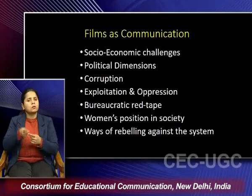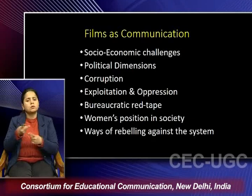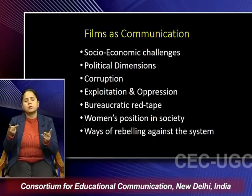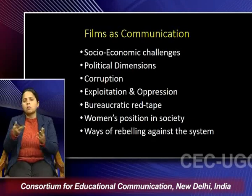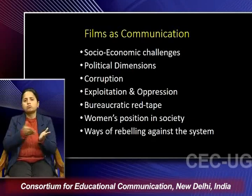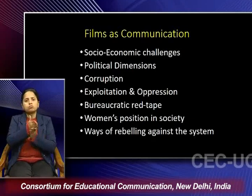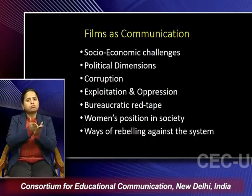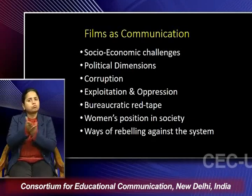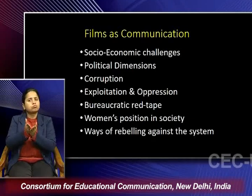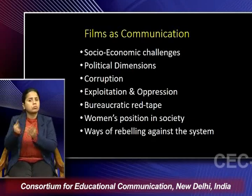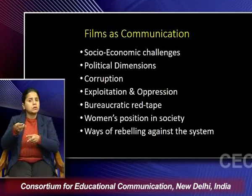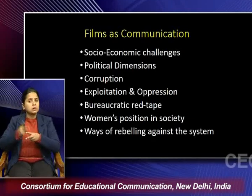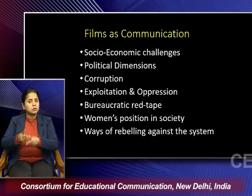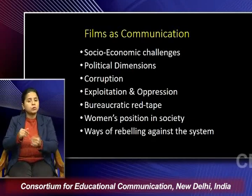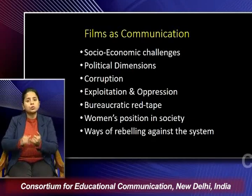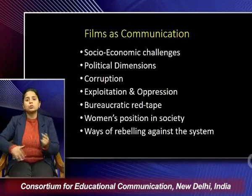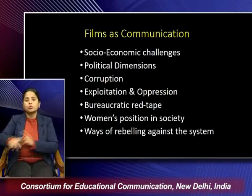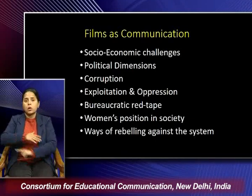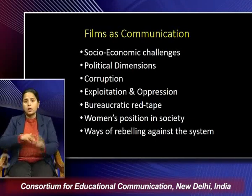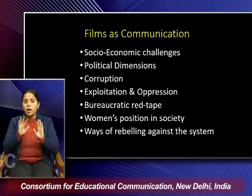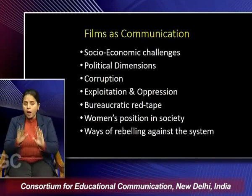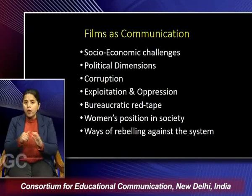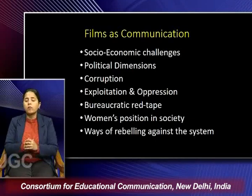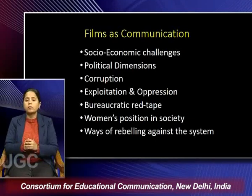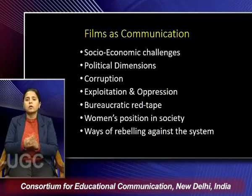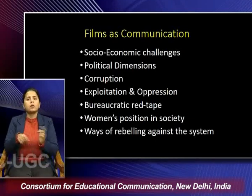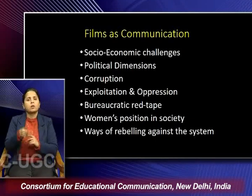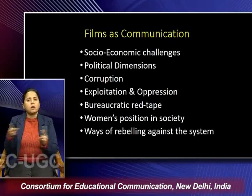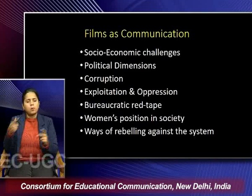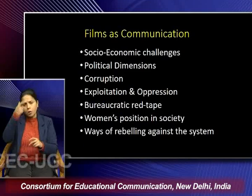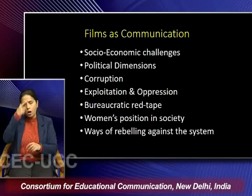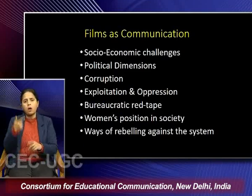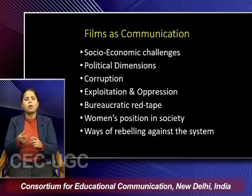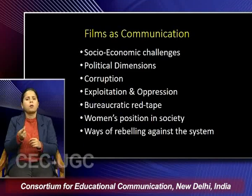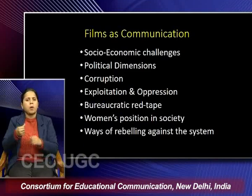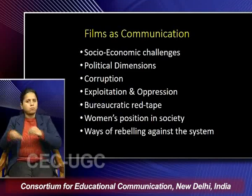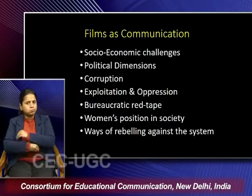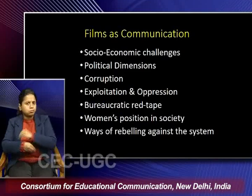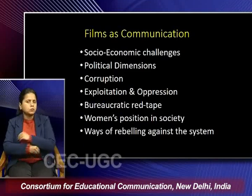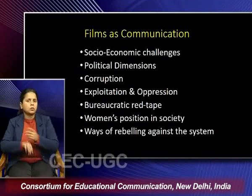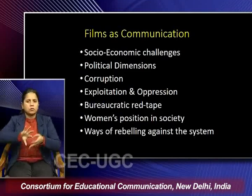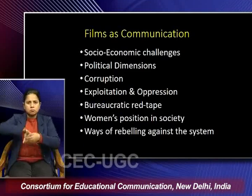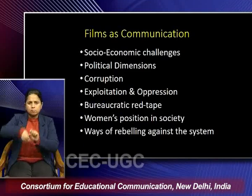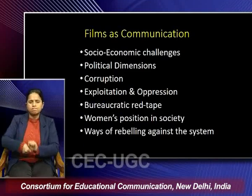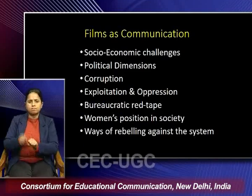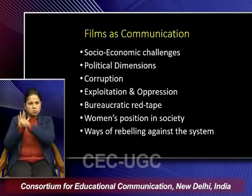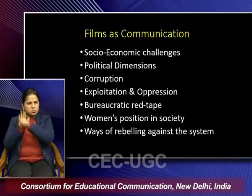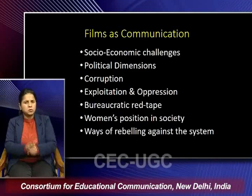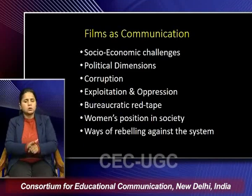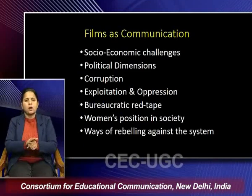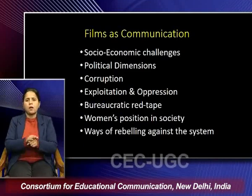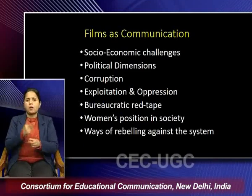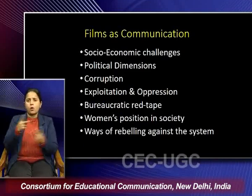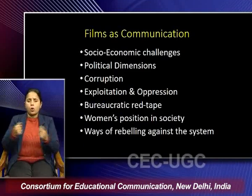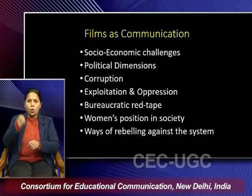are there, which are existing in the society, and the issues of corruption, exploitation, oppression, bureaucratic